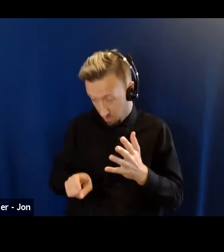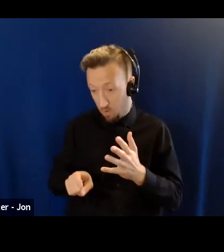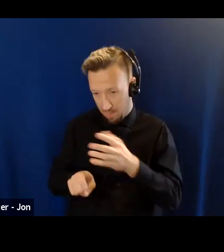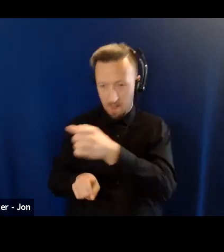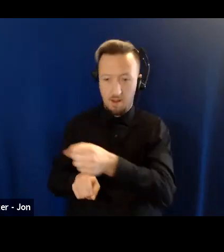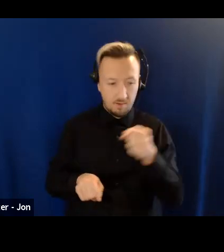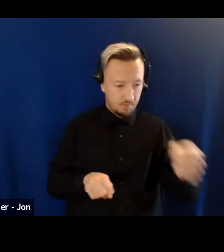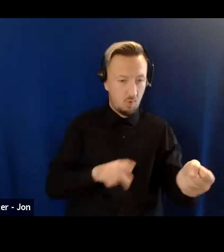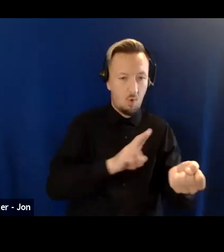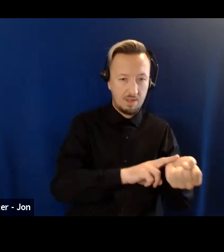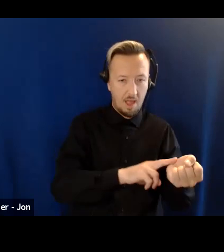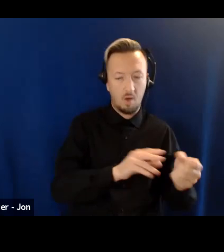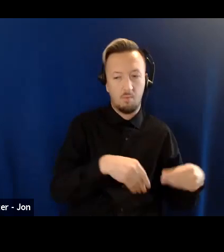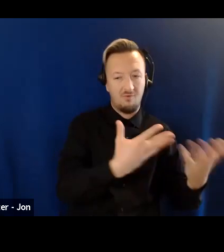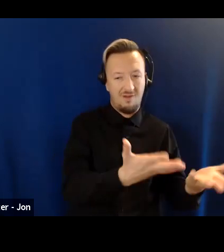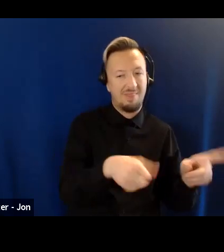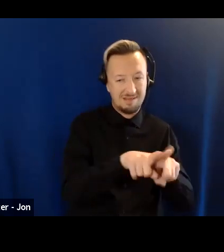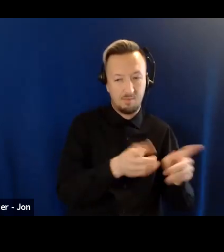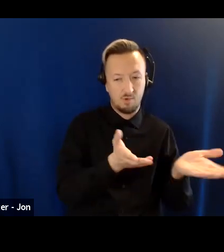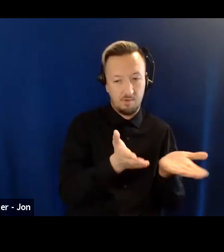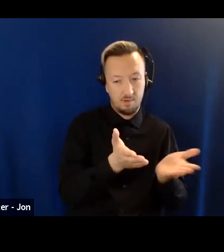We also,